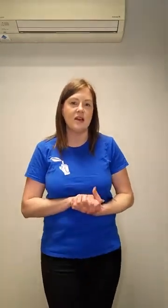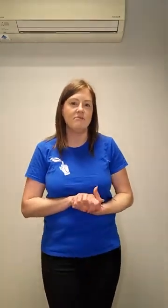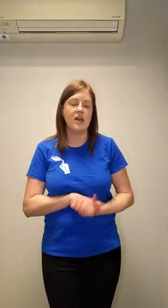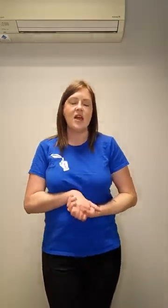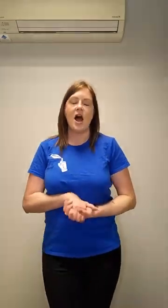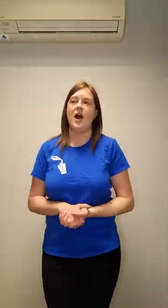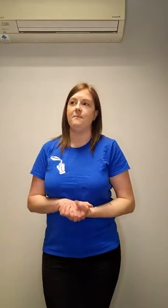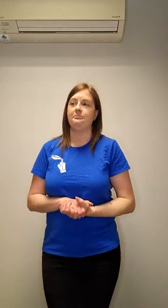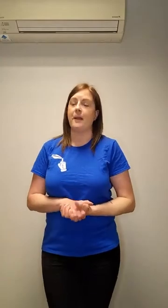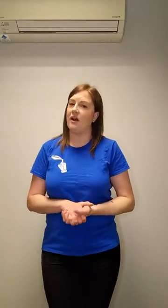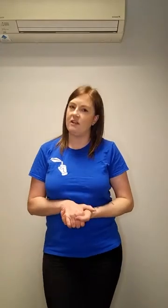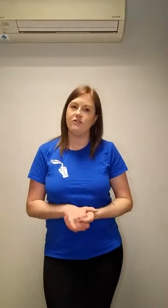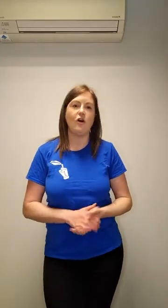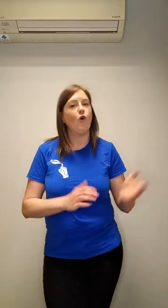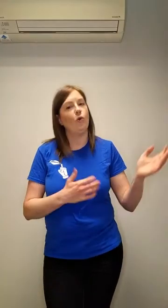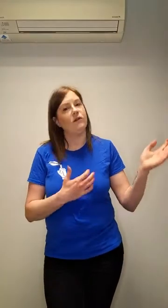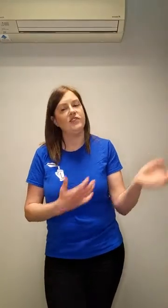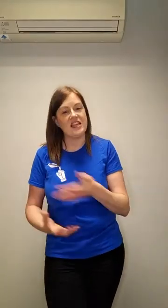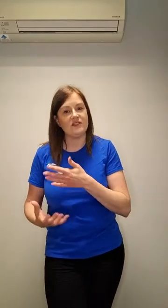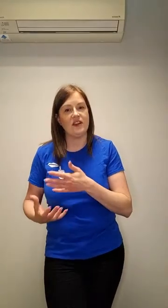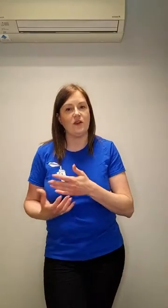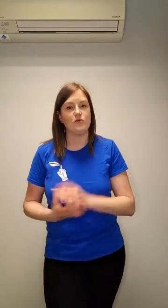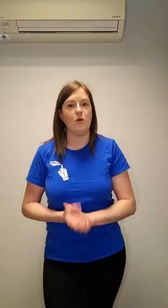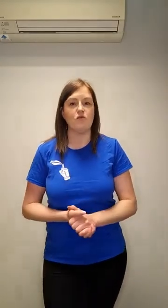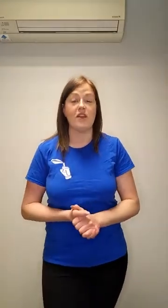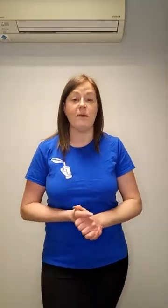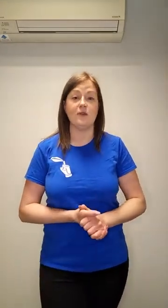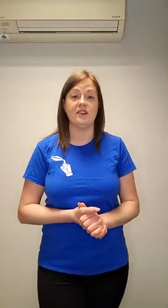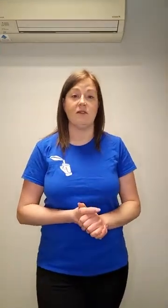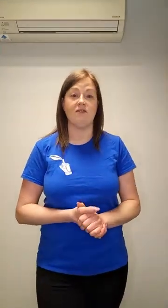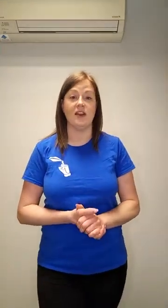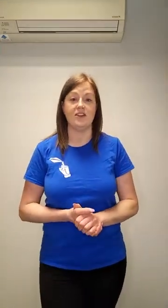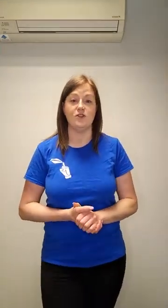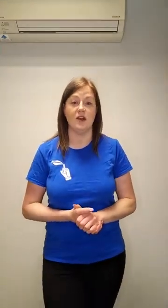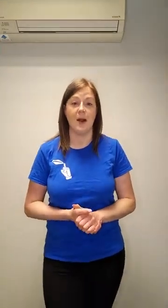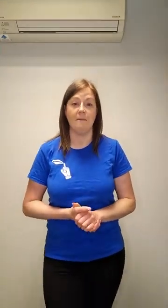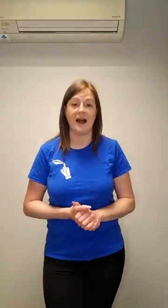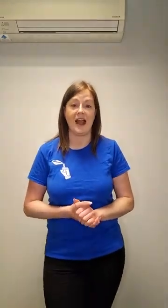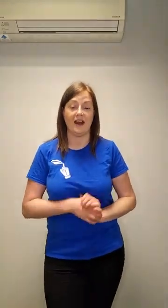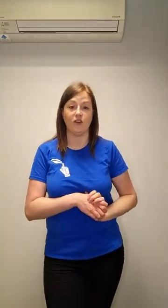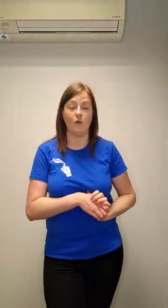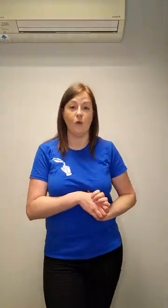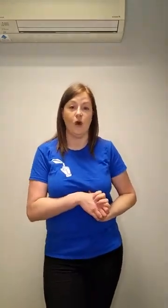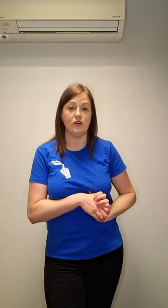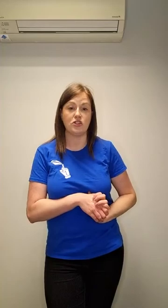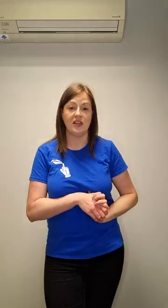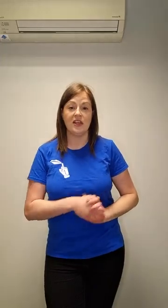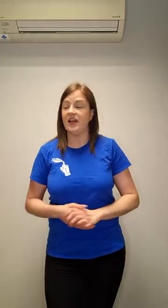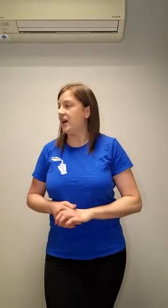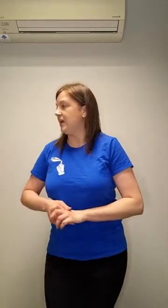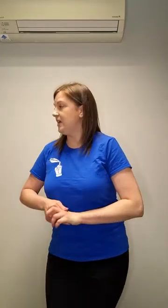time. But if not, all of these videos will be reposted on Friday, so you can come back and watch